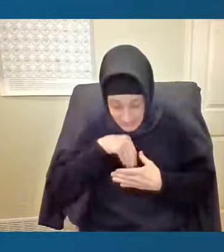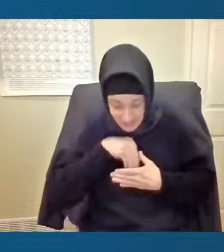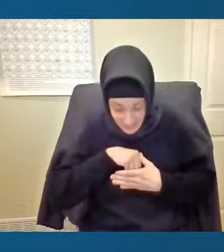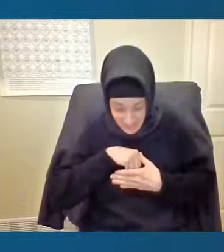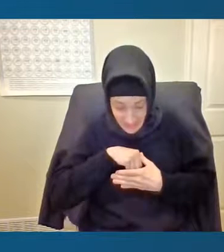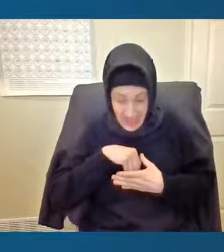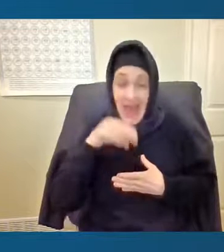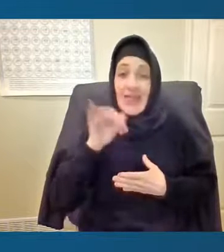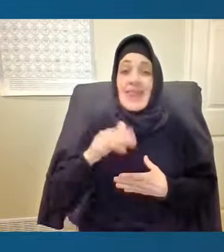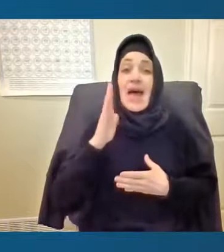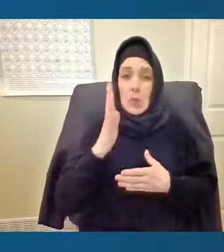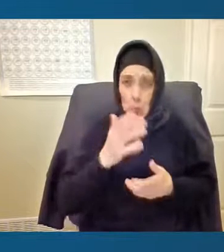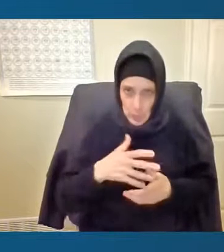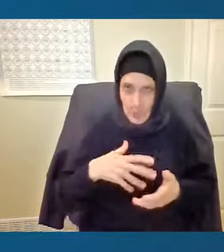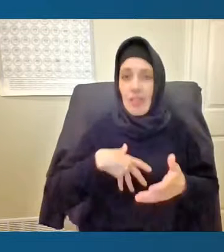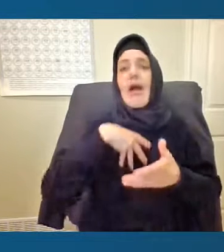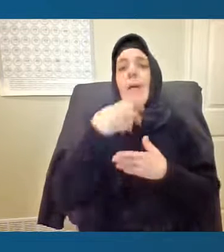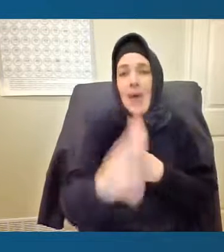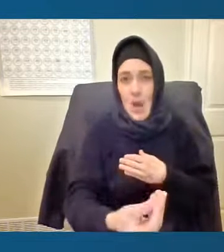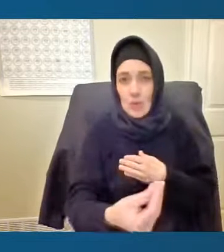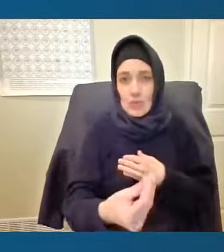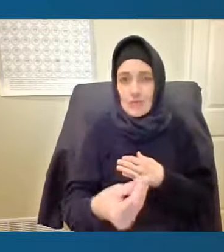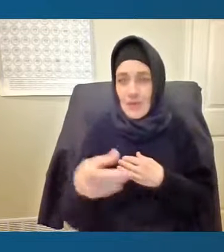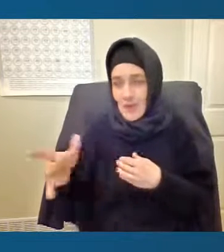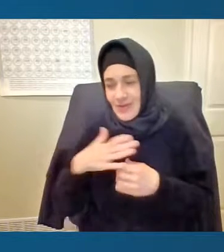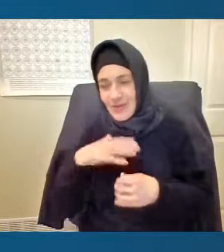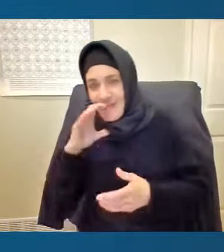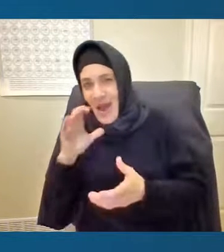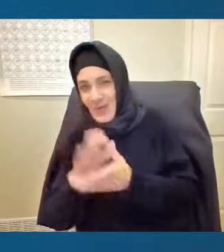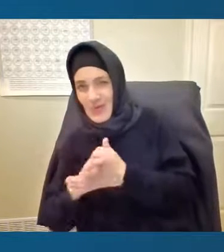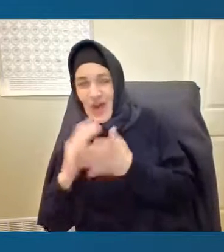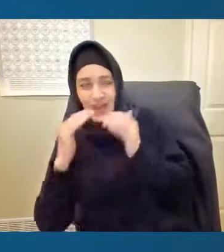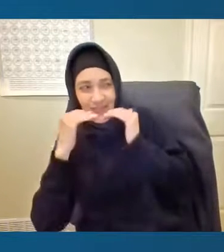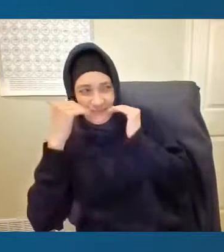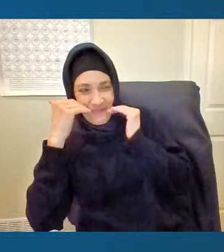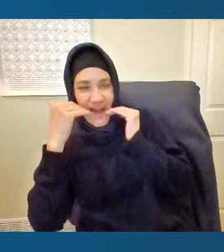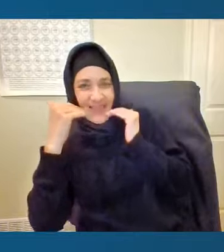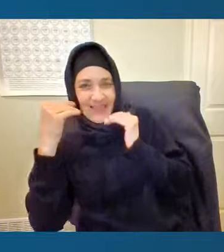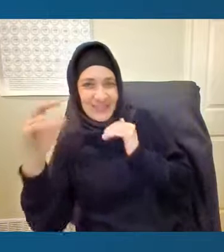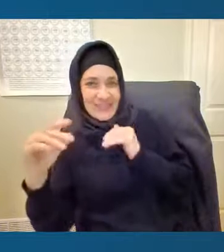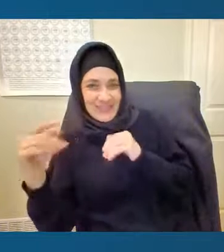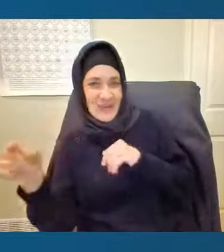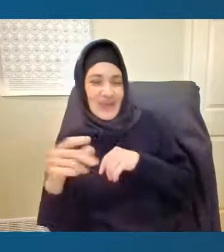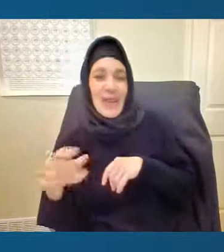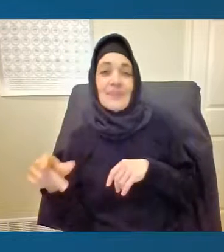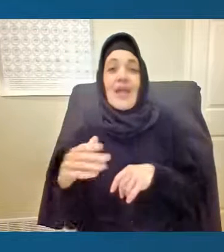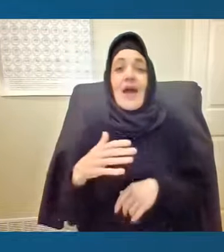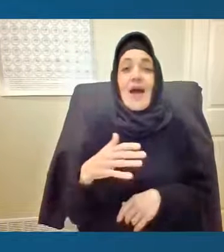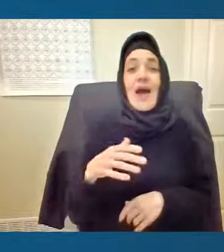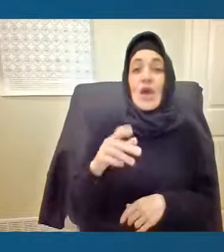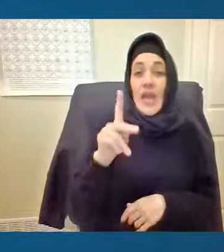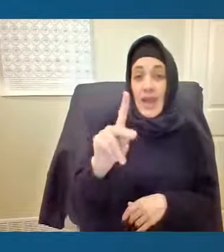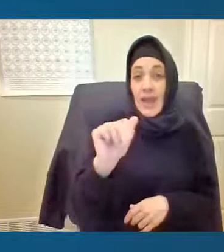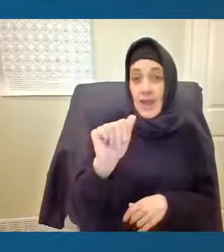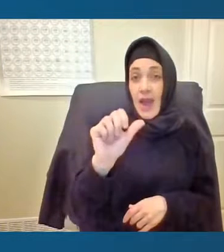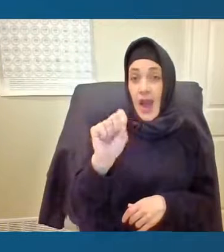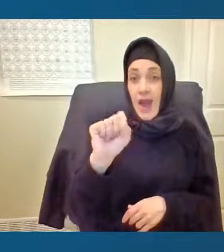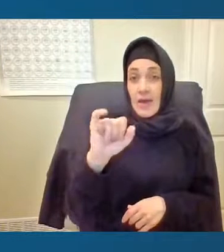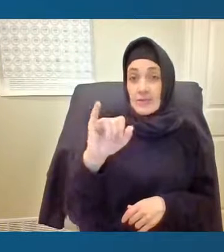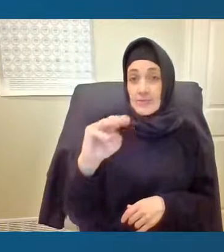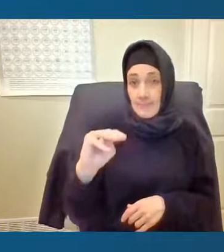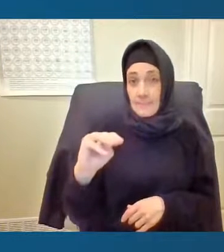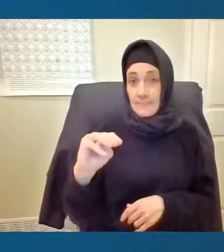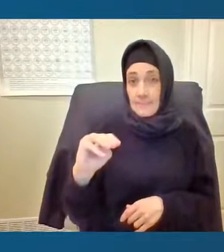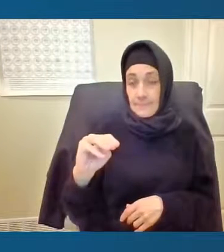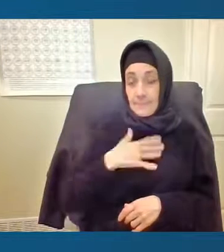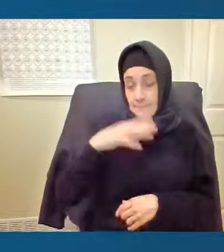Okay, my wife is smiling at me. All right. So listen, Qasim was only a week old. For y'all, my man Qasim, he's running around here, right? So he was only a week